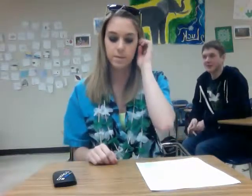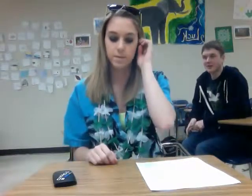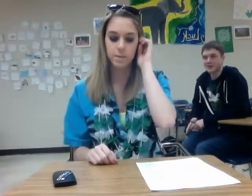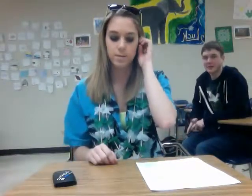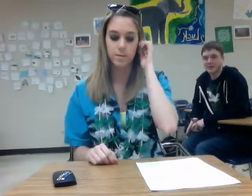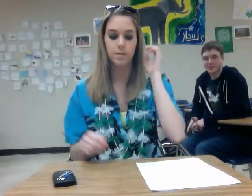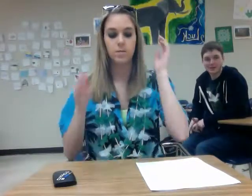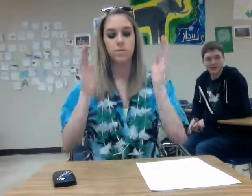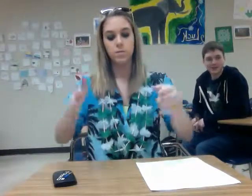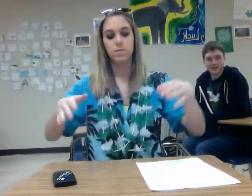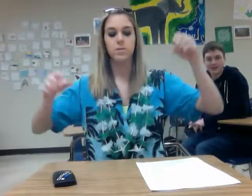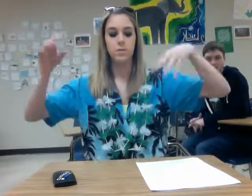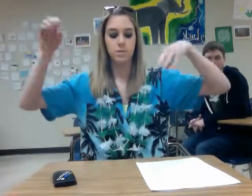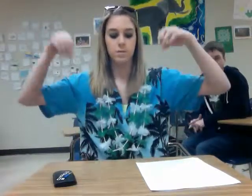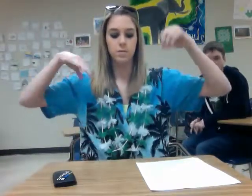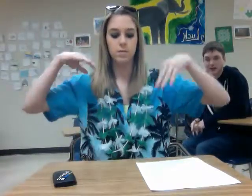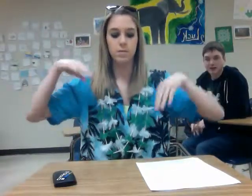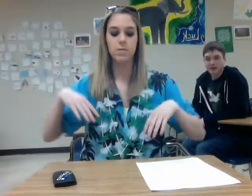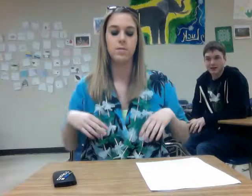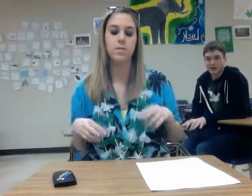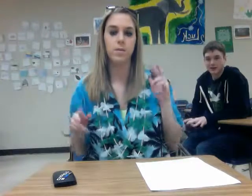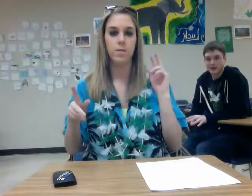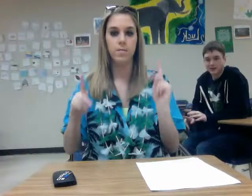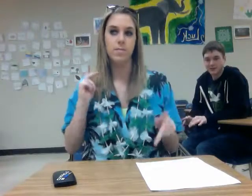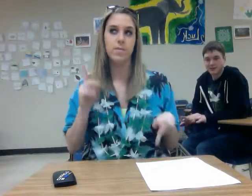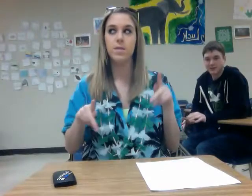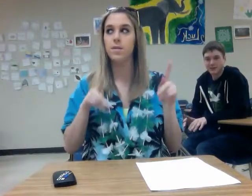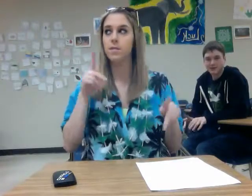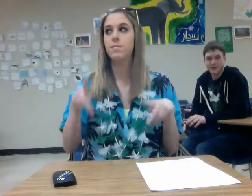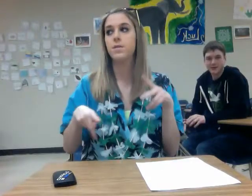street lights people